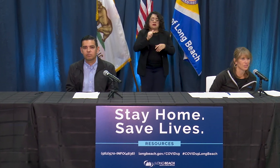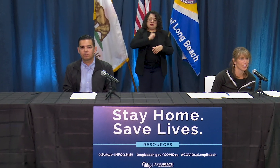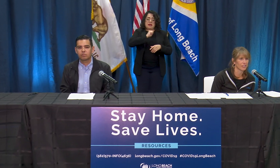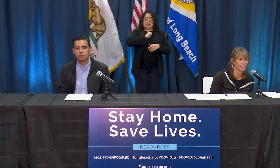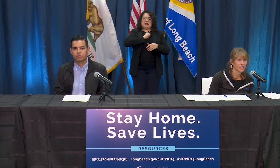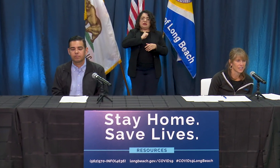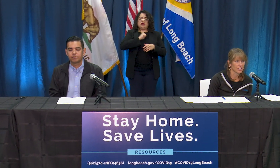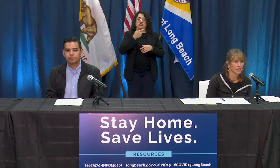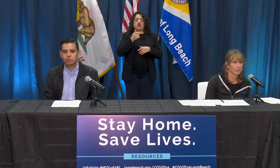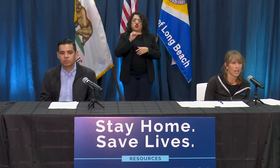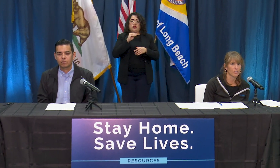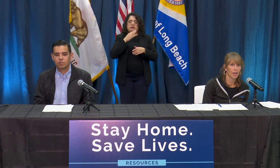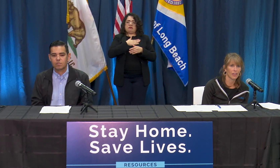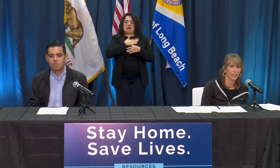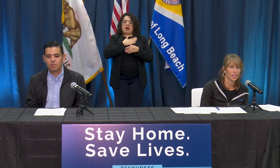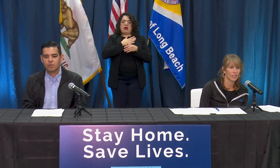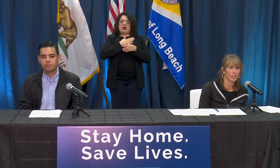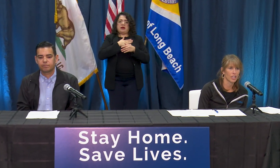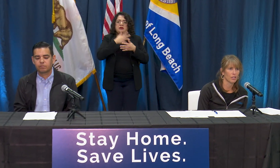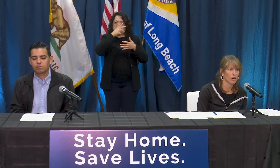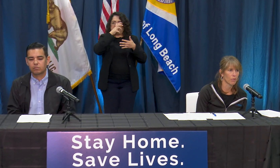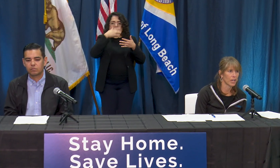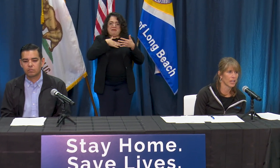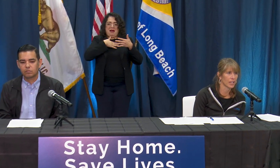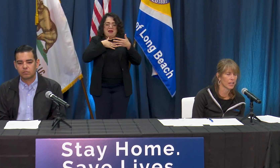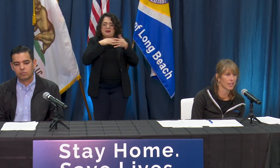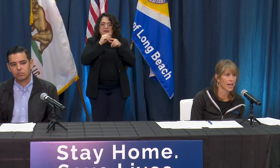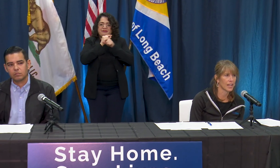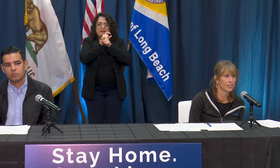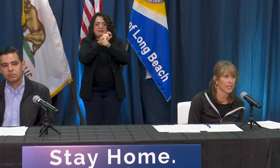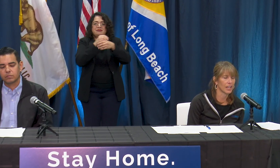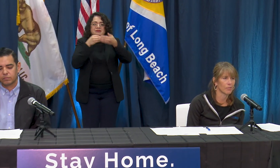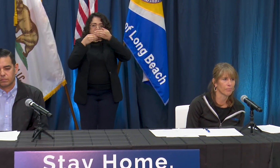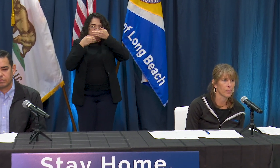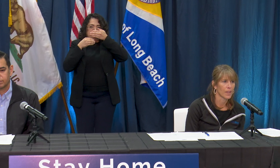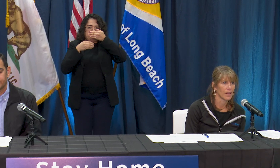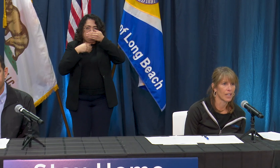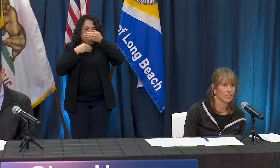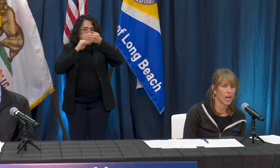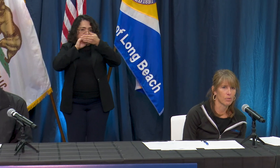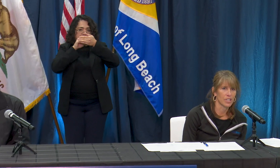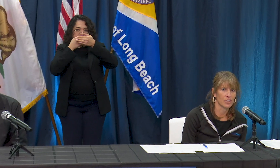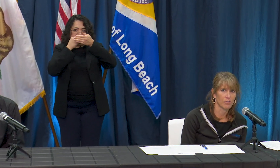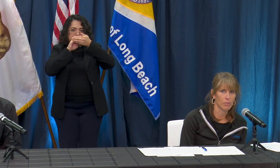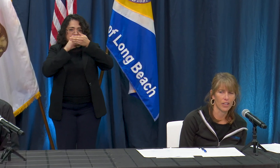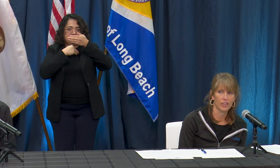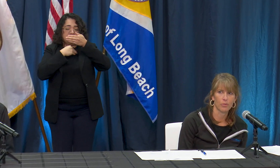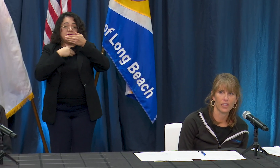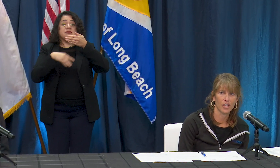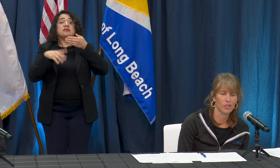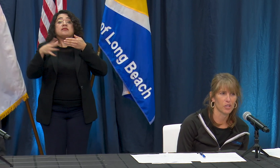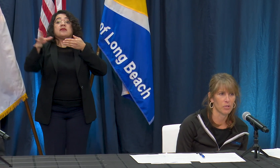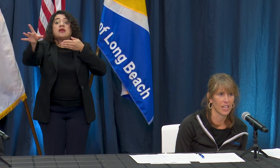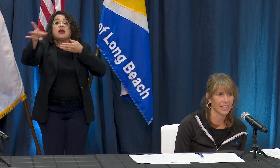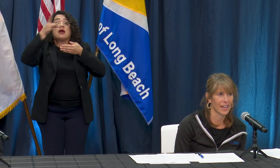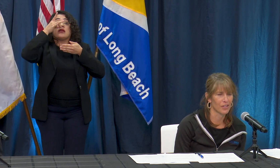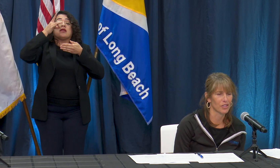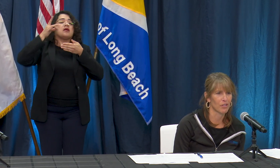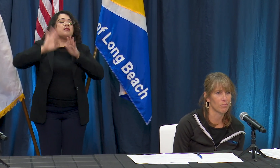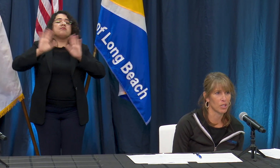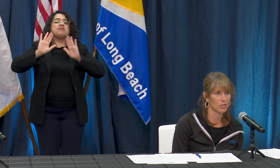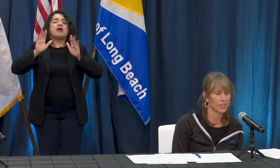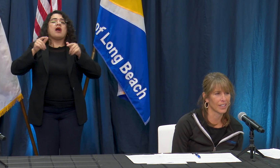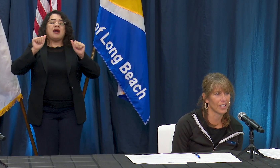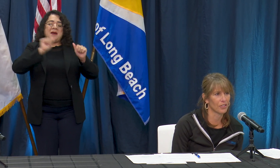germs to yourself. So the cloth masks that you are wearing are not, they do not protect you from others. What they are doing is protecting